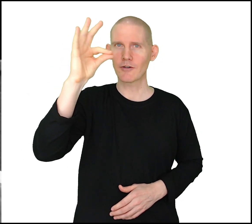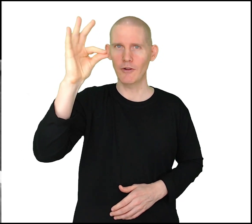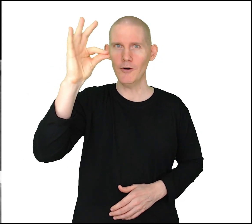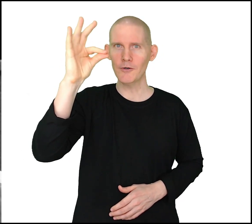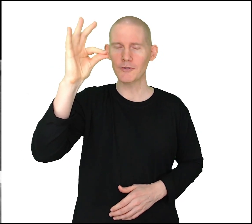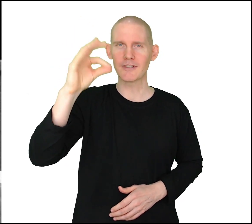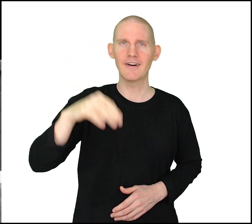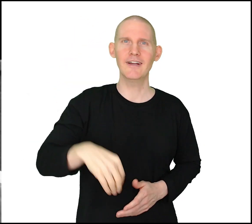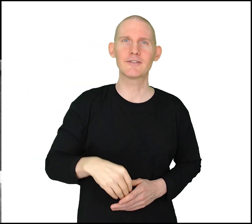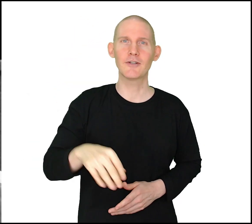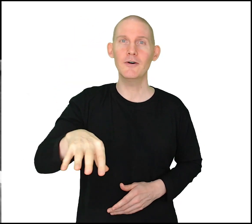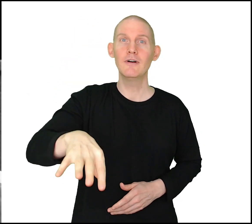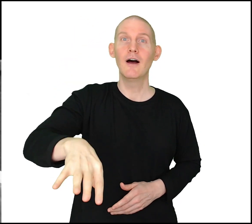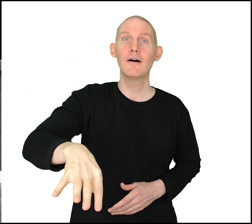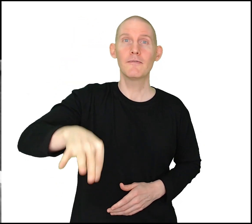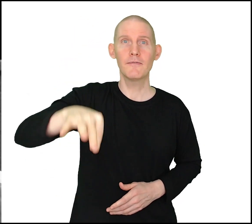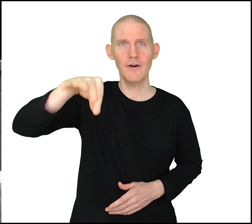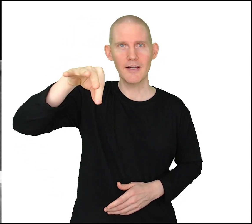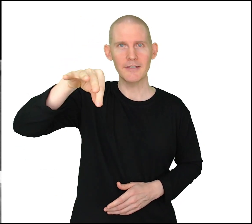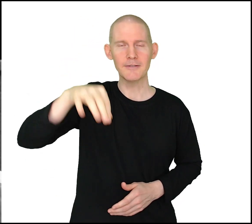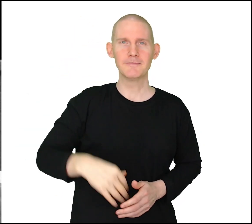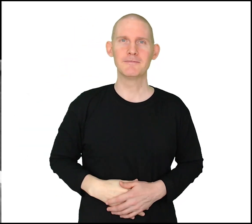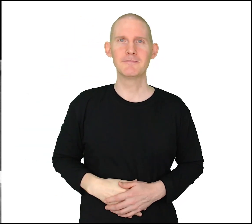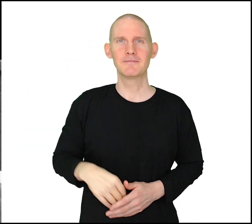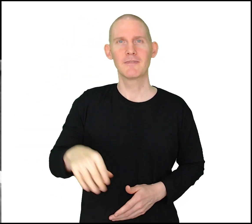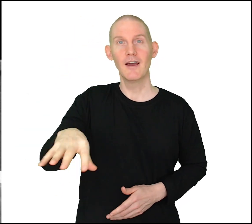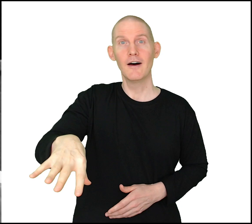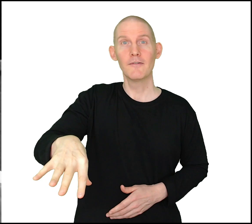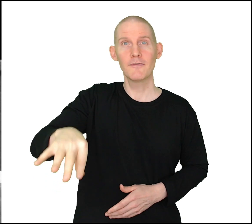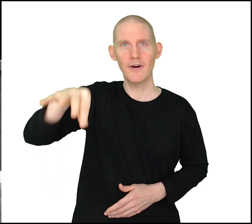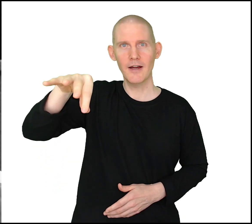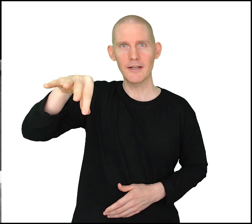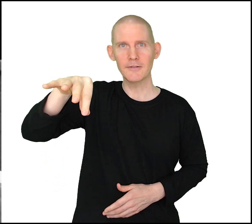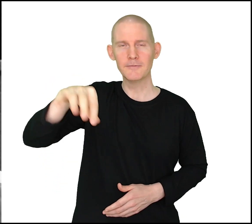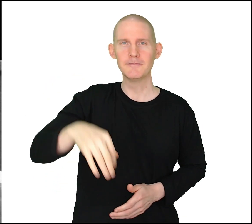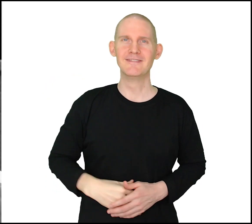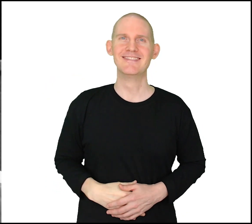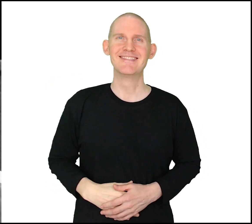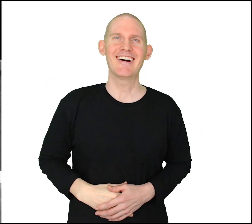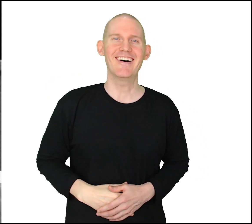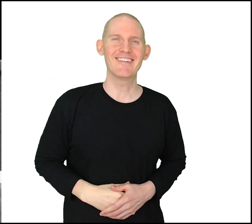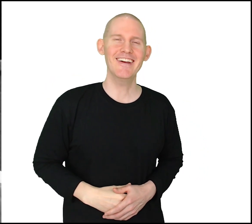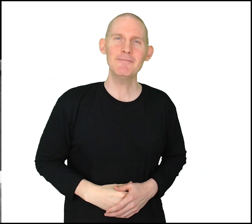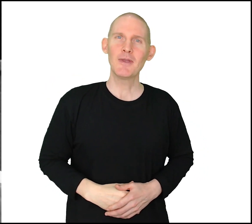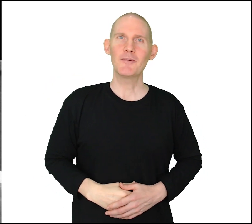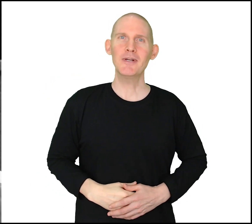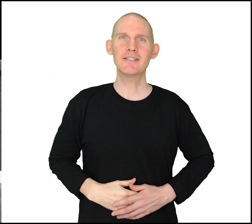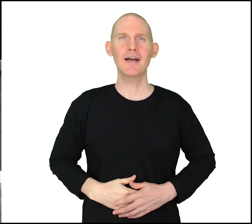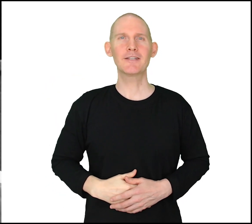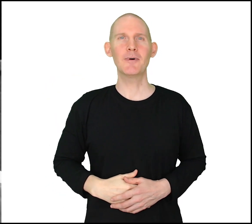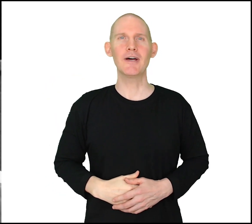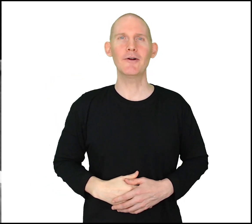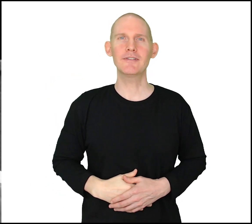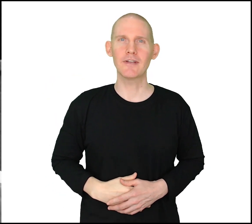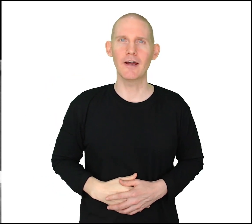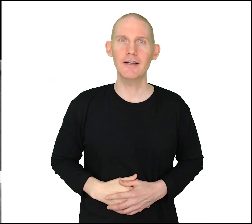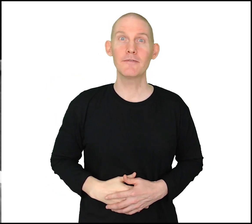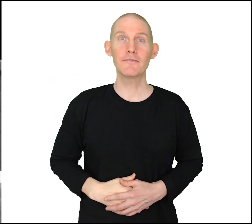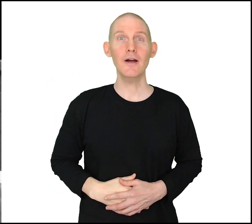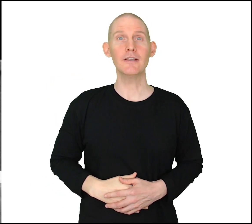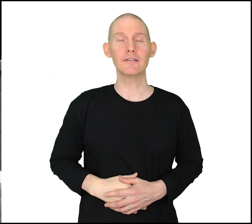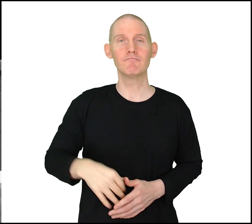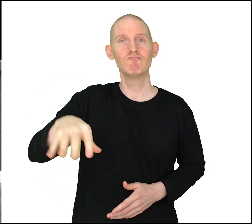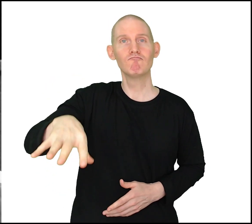it's closed. All right, so find. Find. All right, we just talked about how to